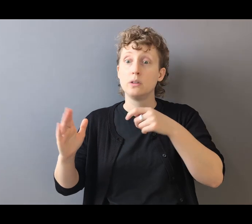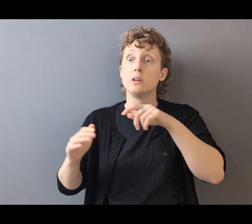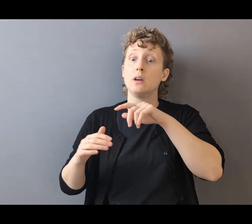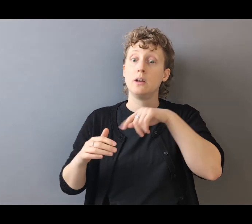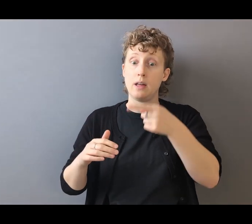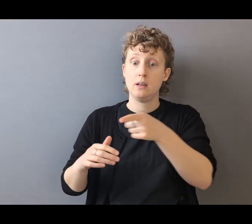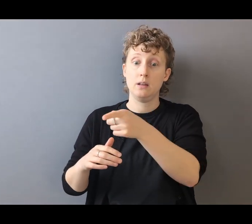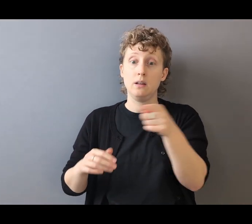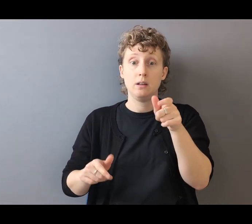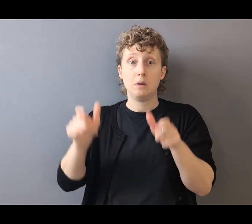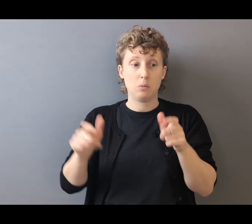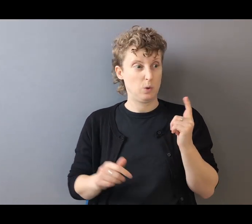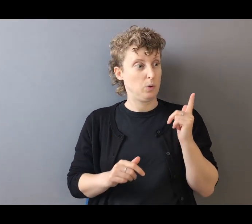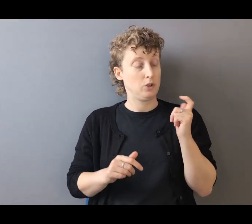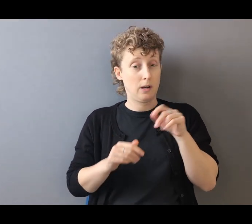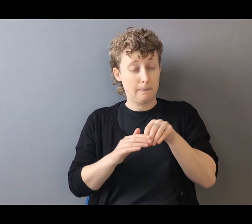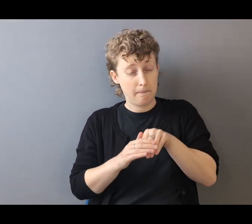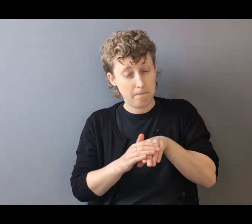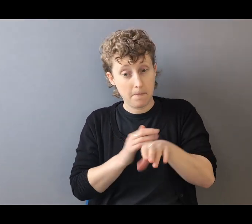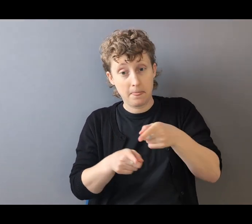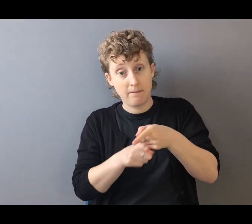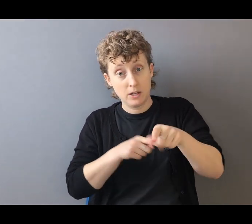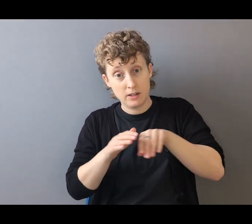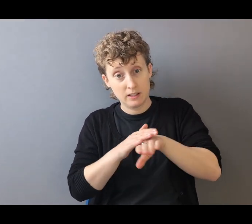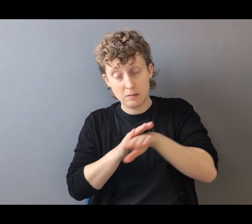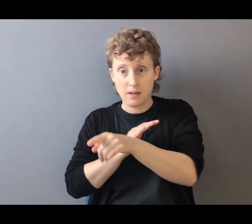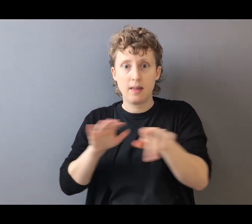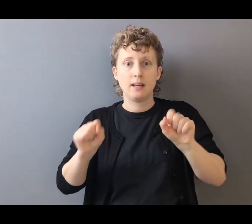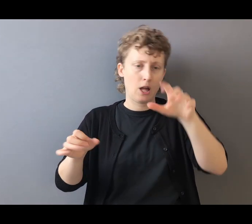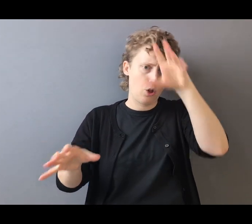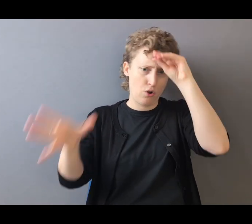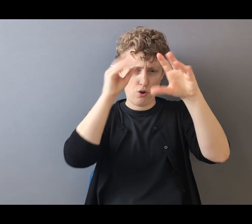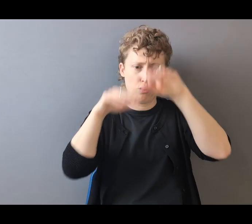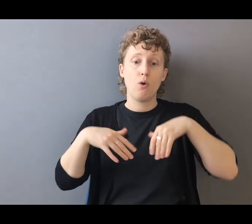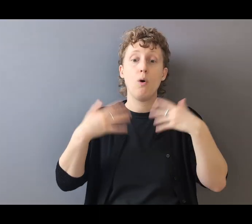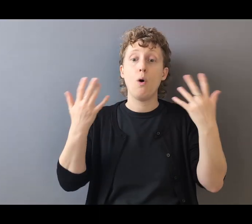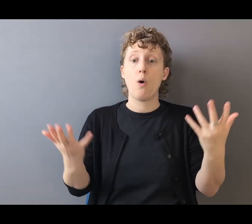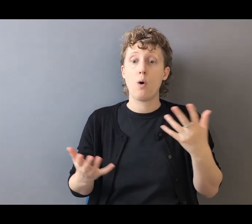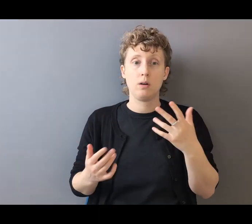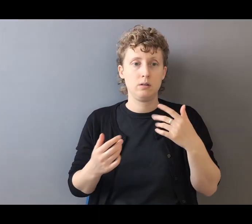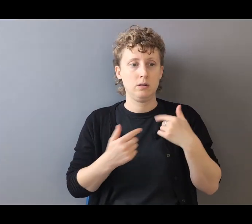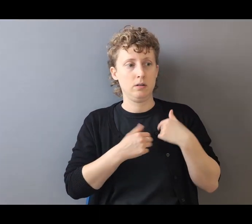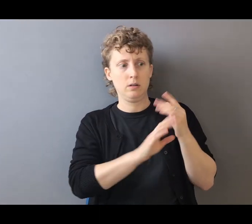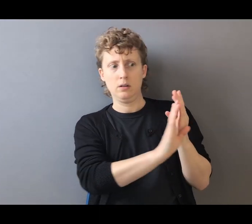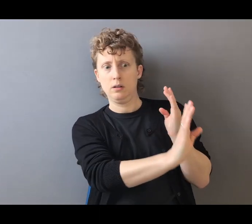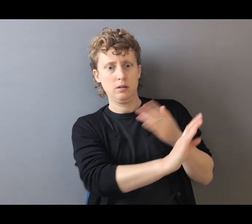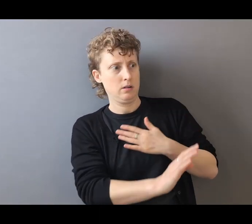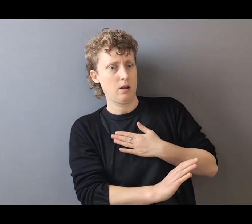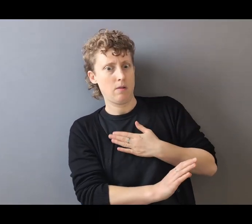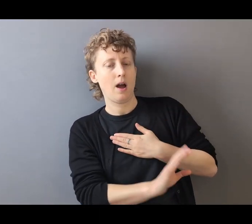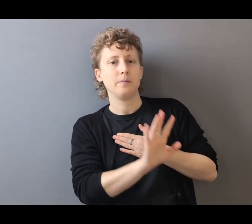that are starting in accessibility can learn, or the people that this is not their job, because very often